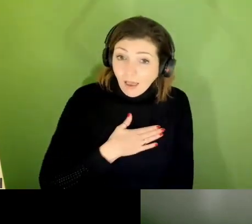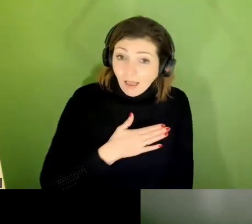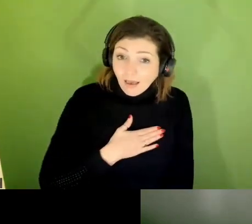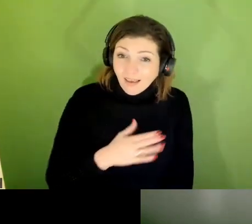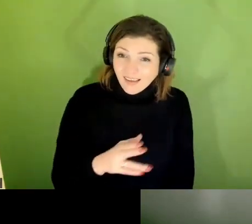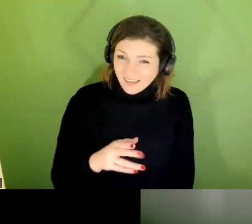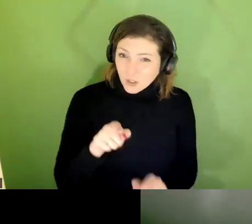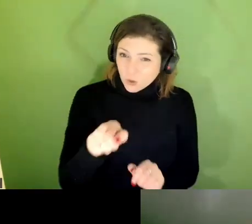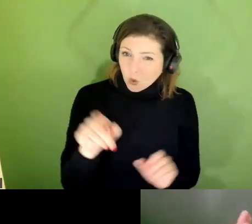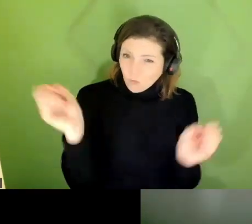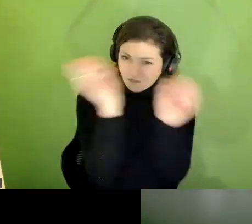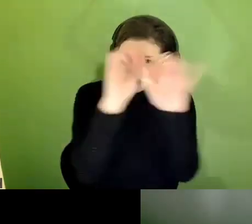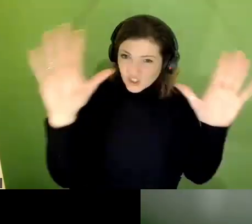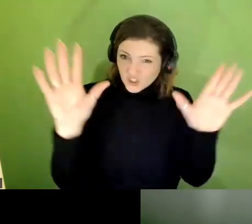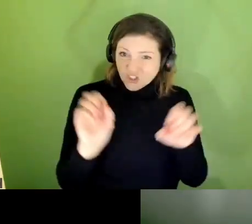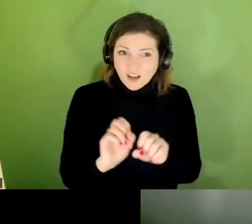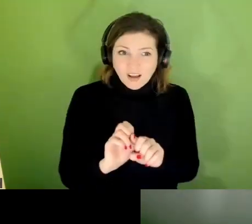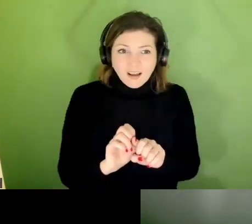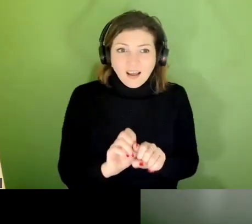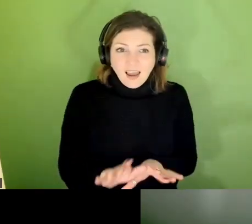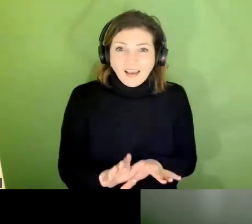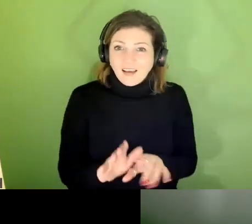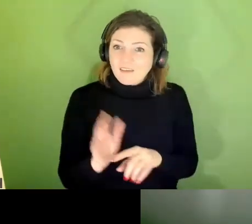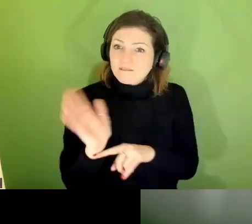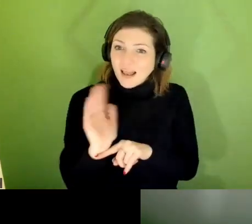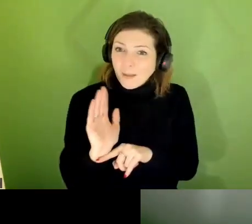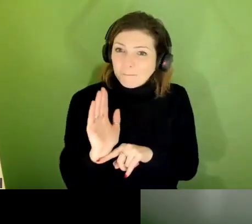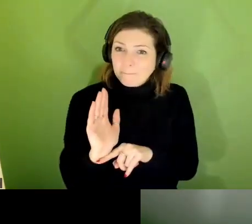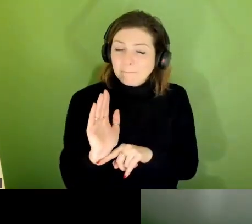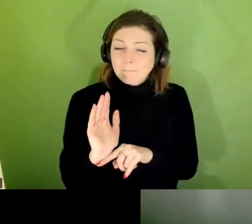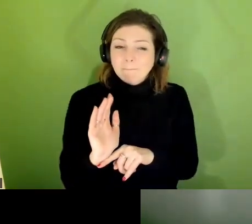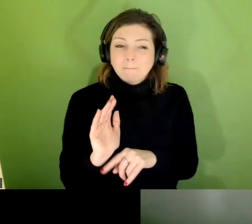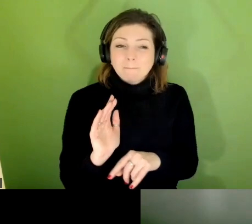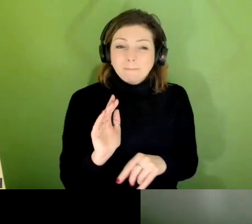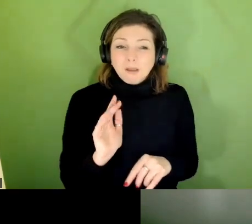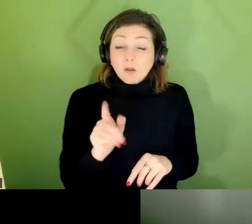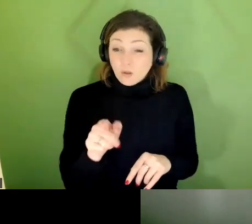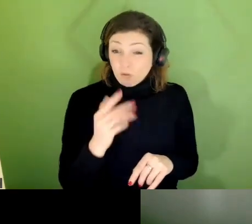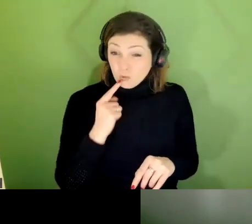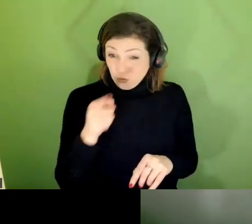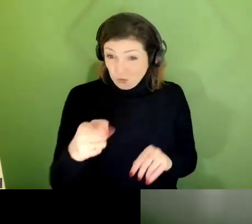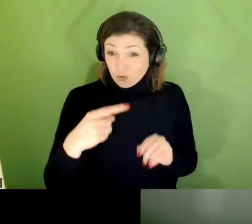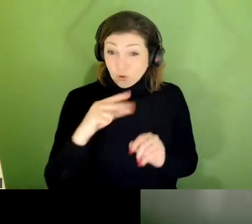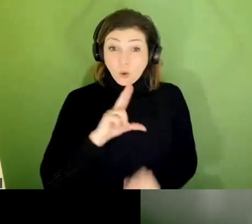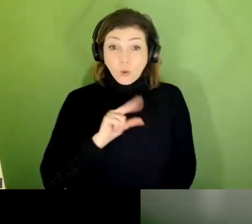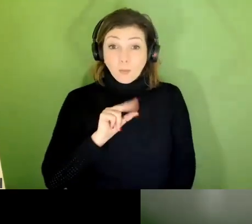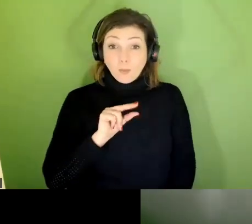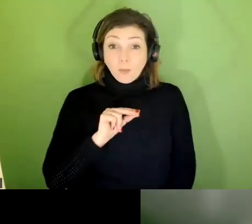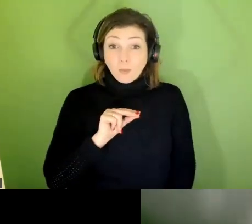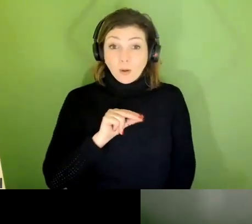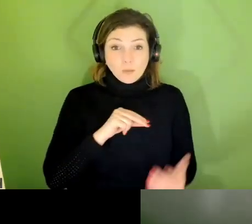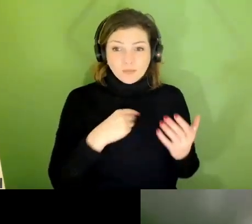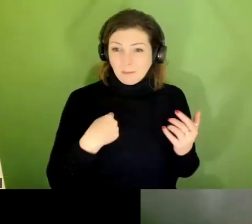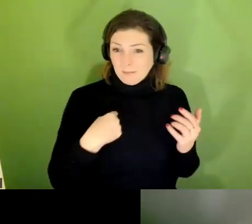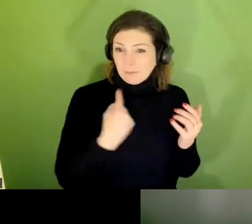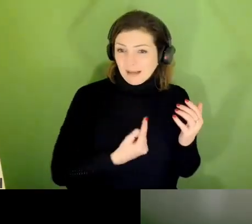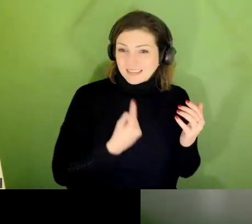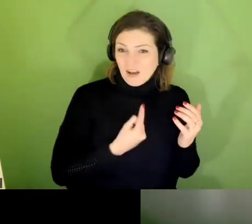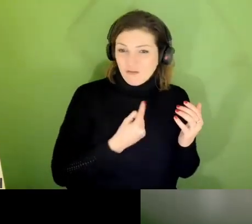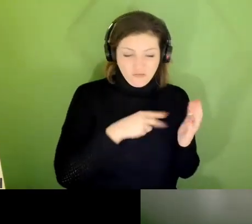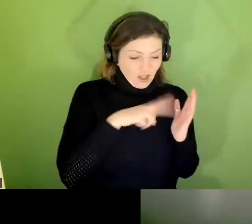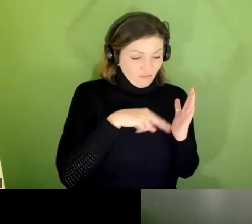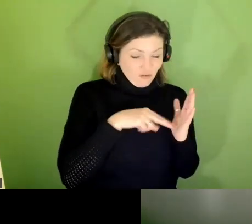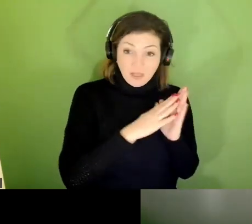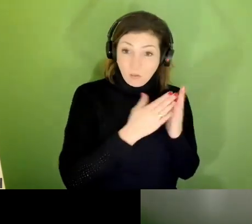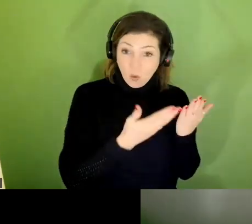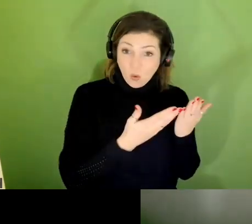all, because when you were reading there and when I've read your books, I almost see little actors running along the